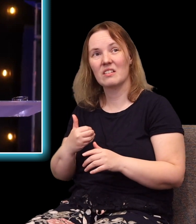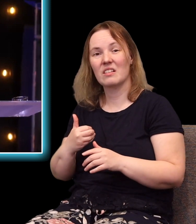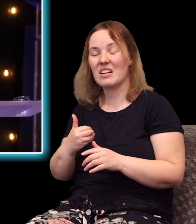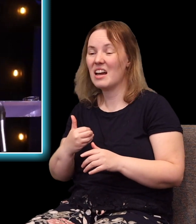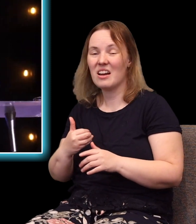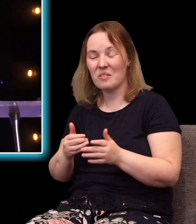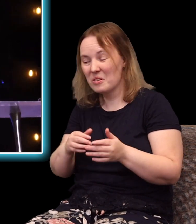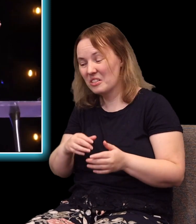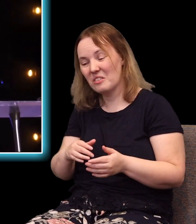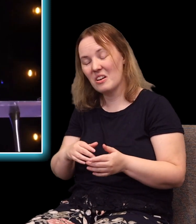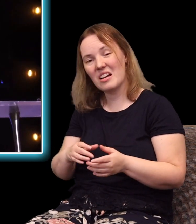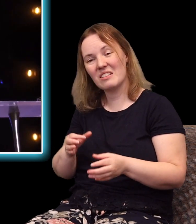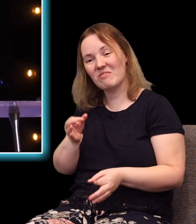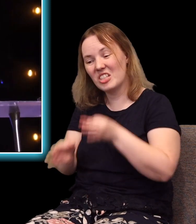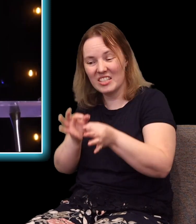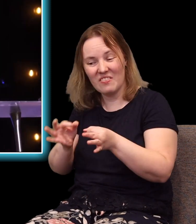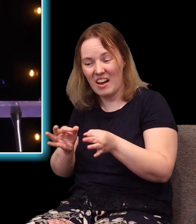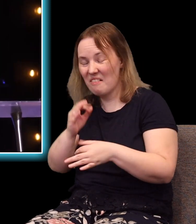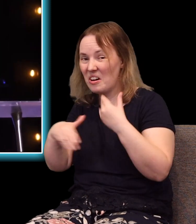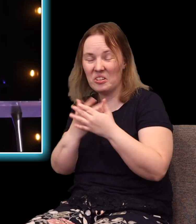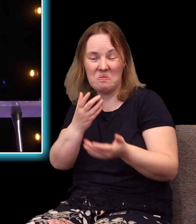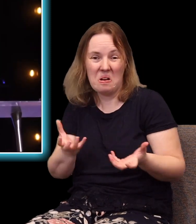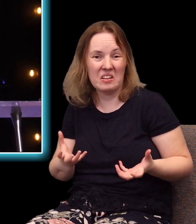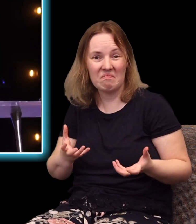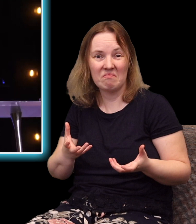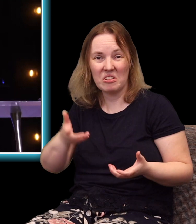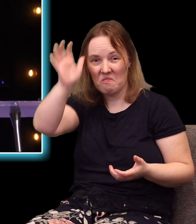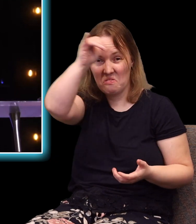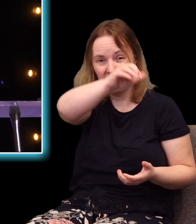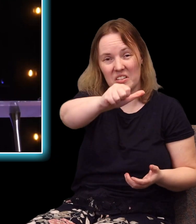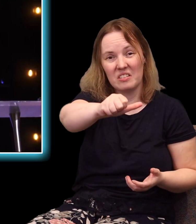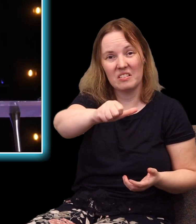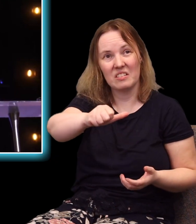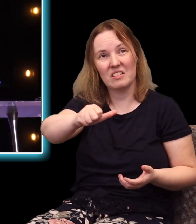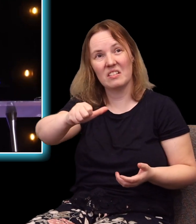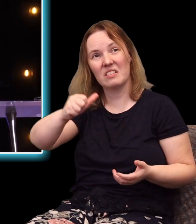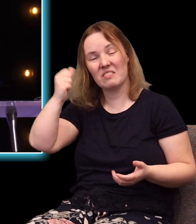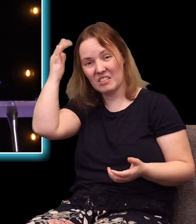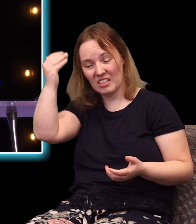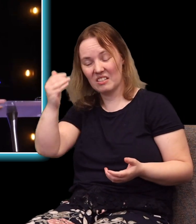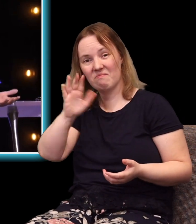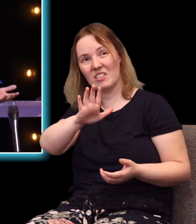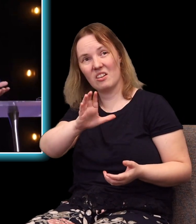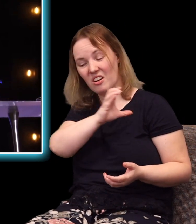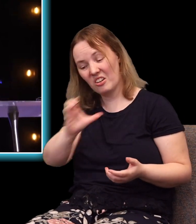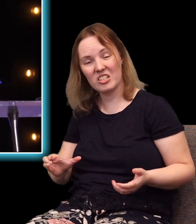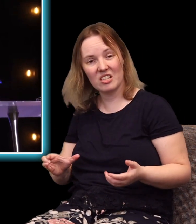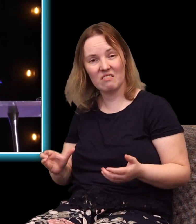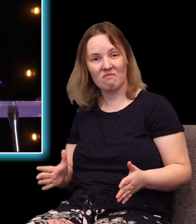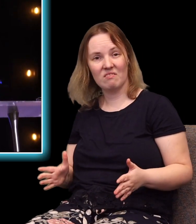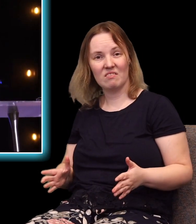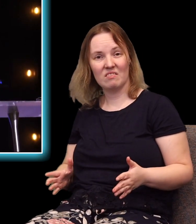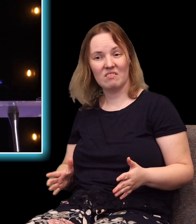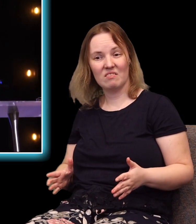does the Lord say? Justify it all you want. You're only fooling yourself. You think you're a Christian? I know you're not.